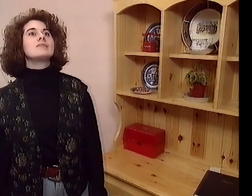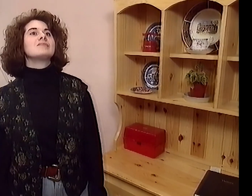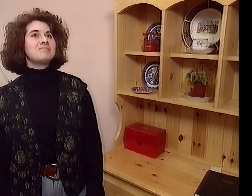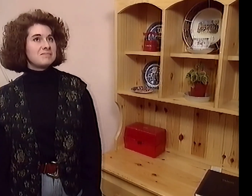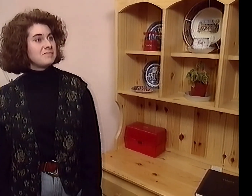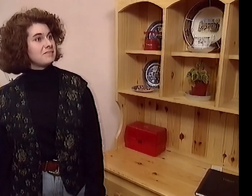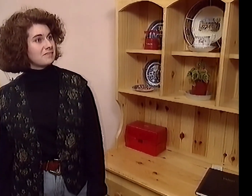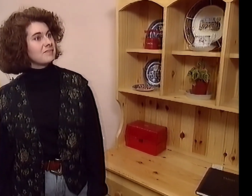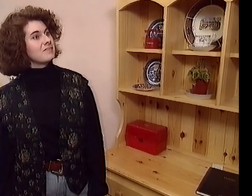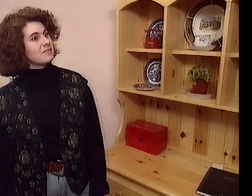Uh-huh.